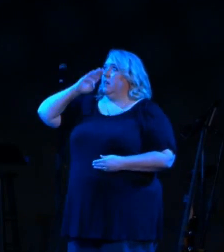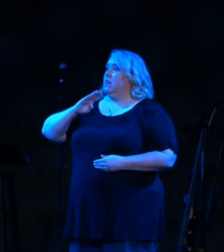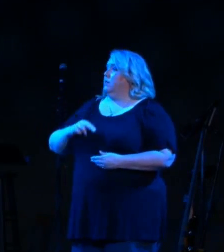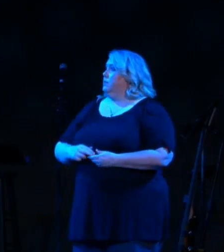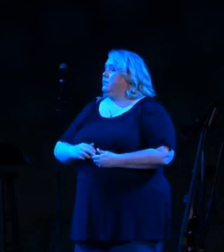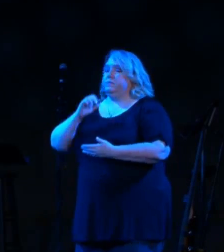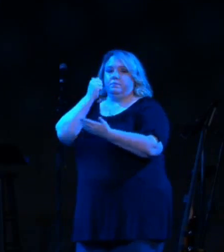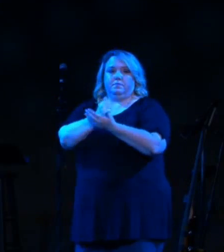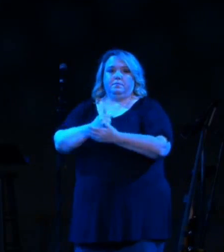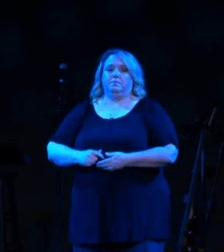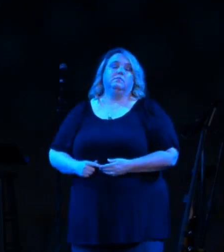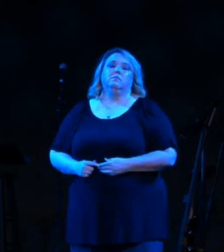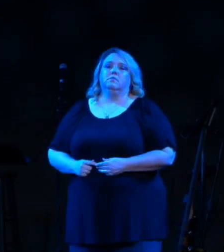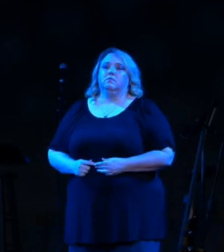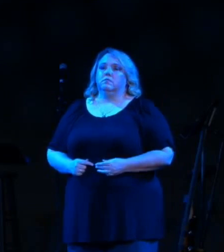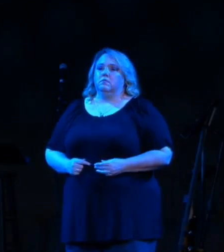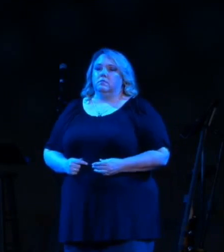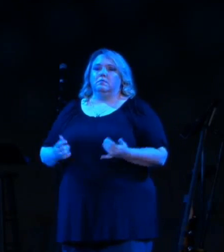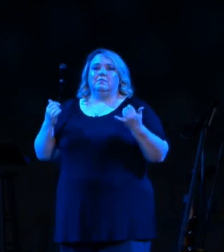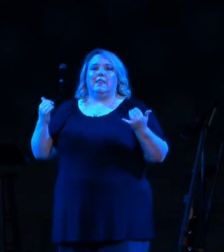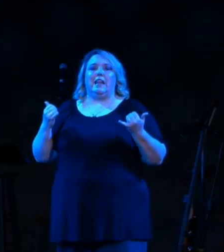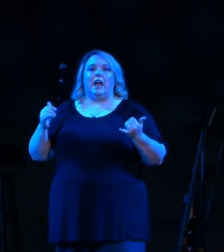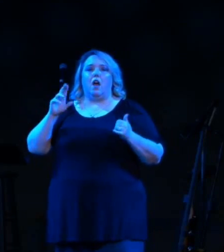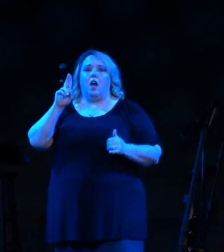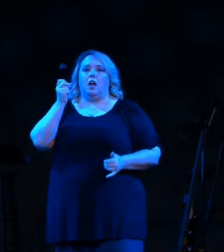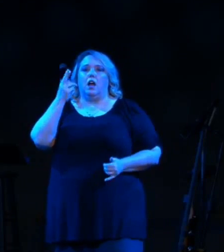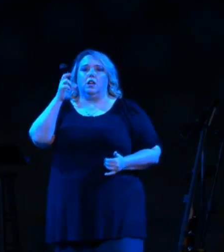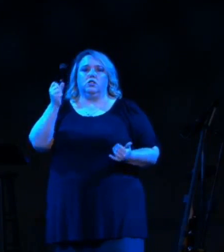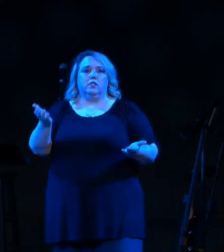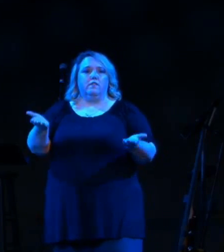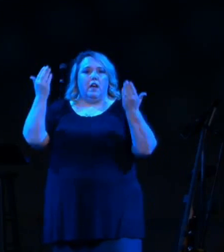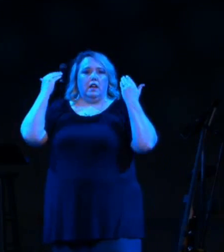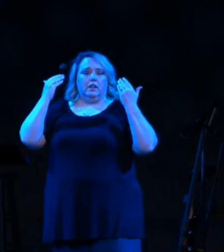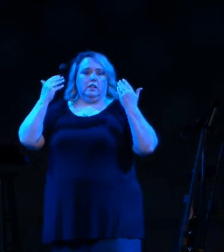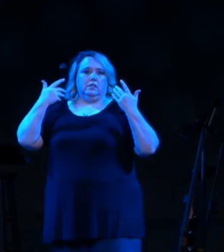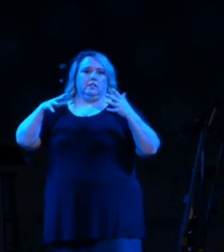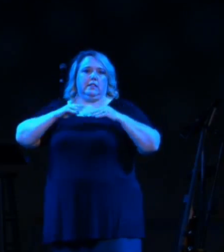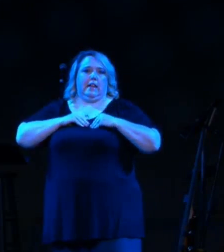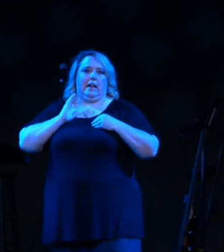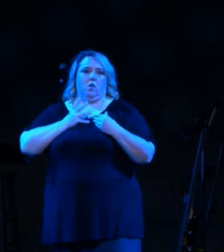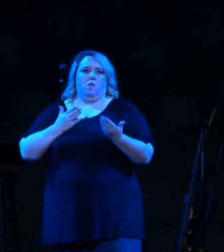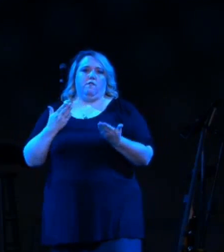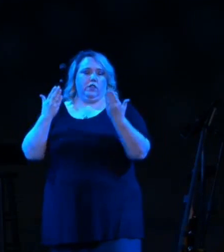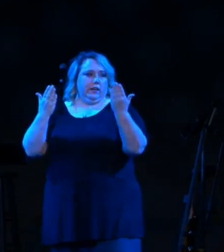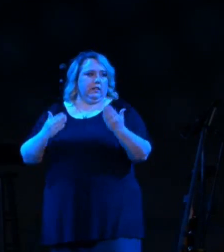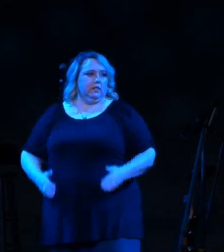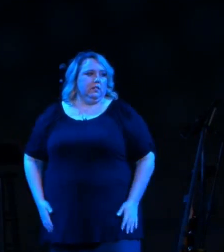Amen. I now invite the ushers, let us receive our offering.